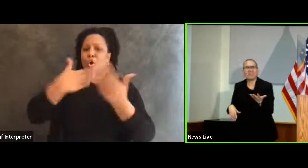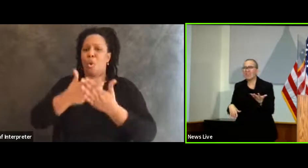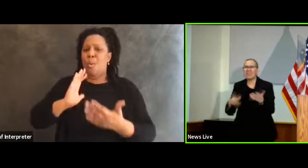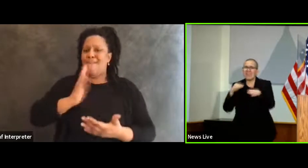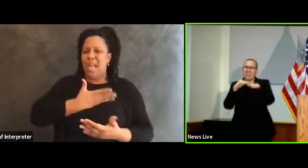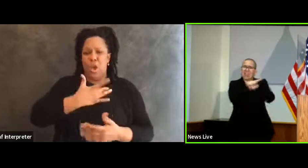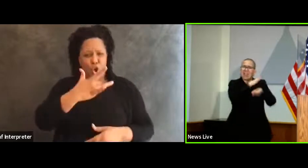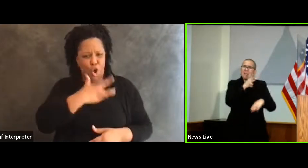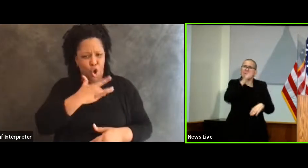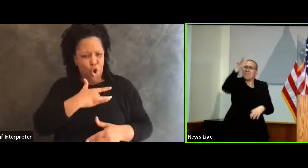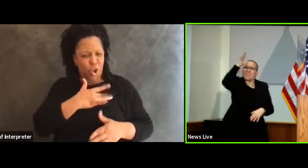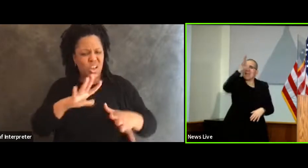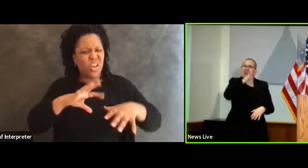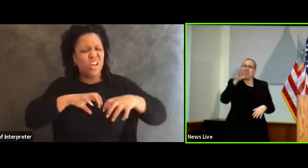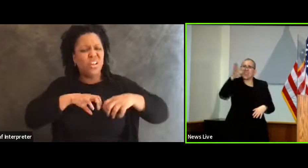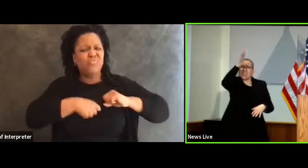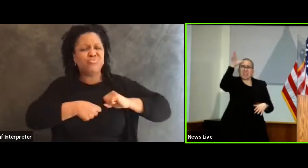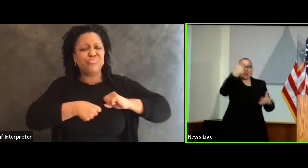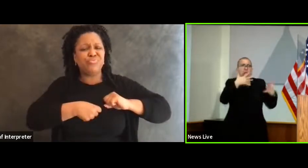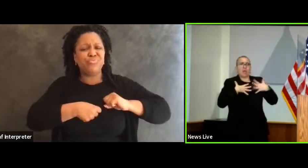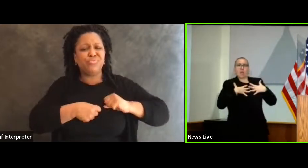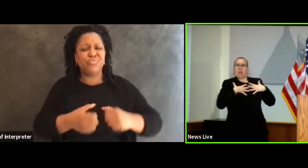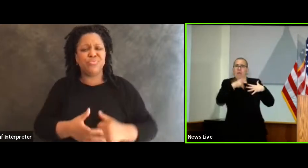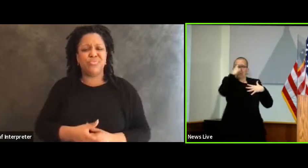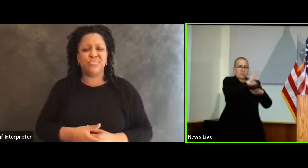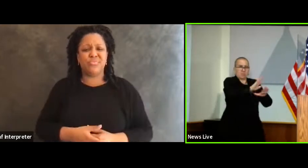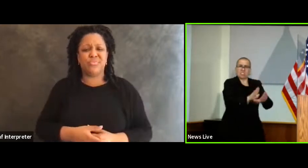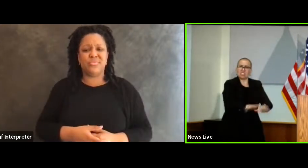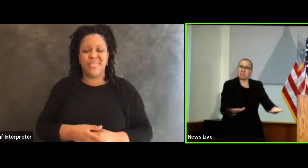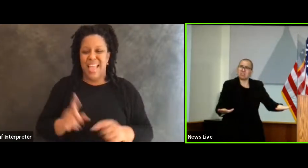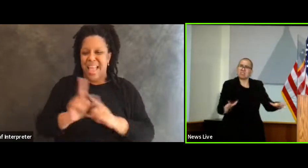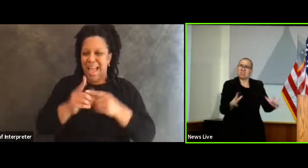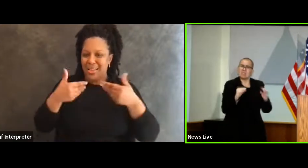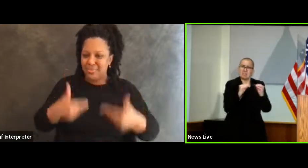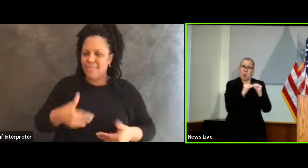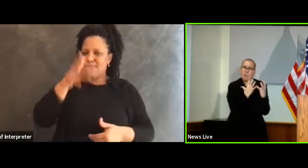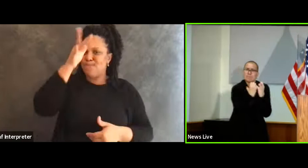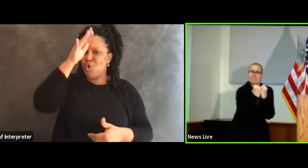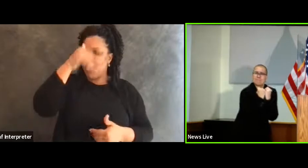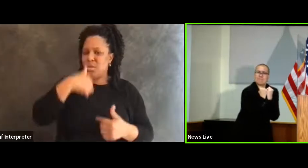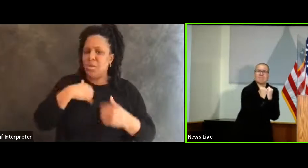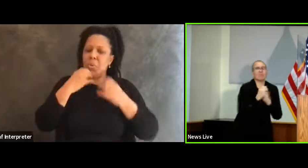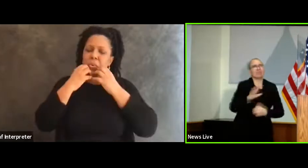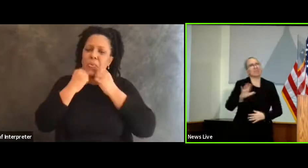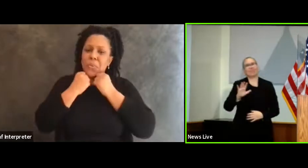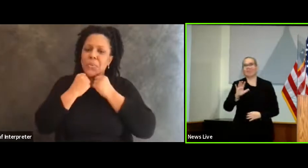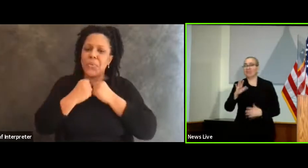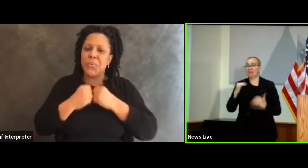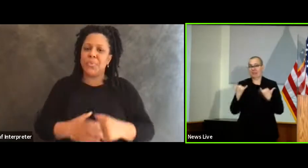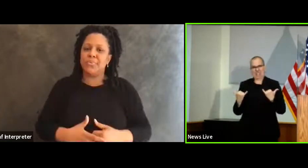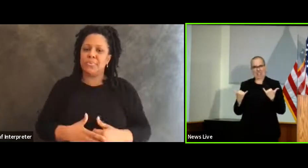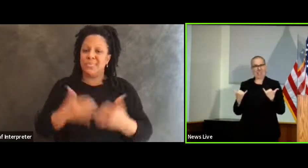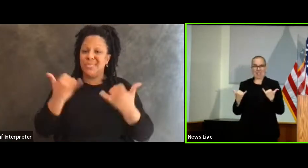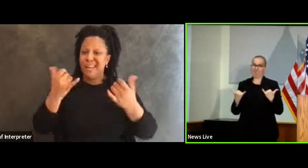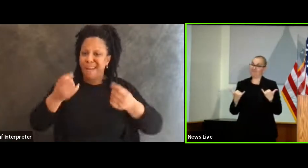precious thing. So we have a moment here. Representative Fraser is right. We need to keep this from